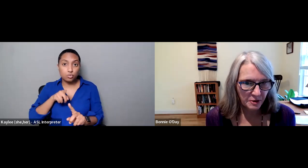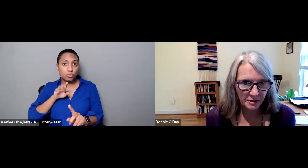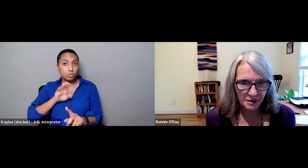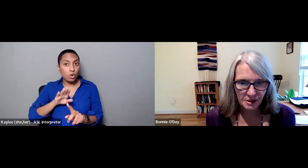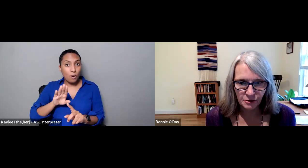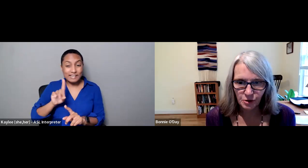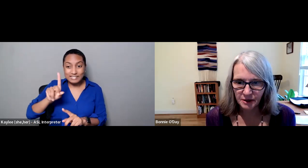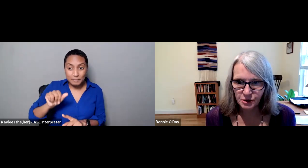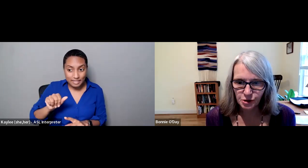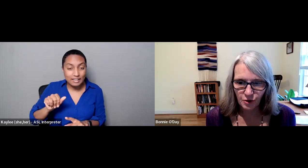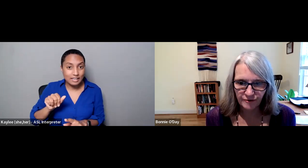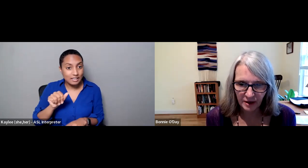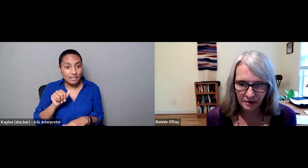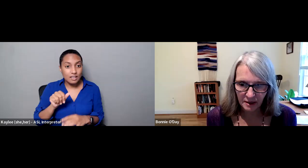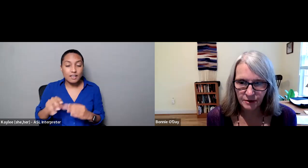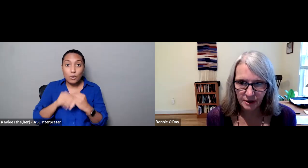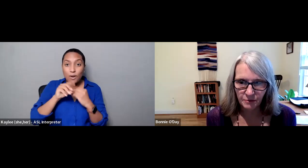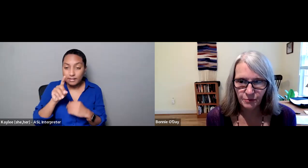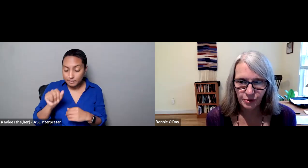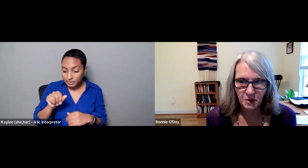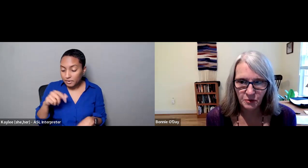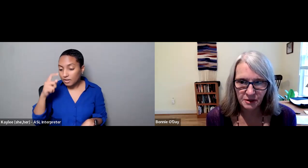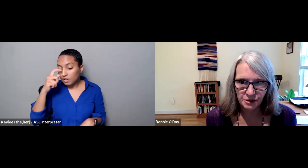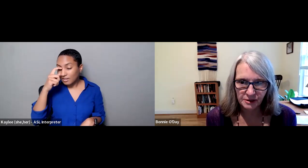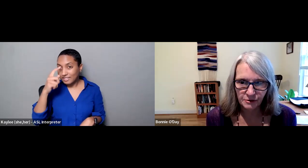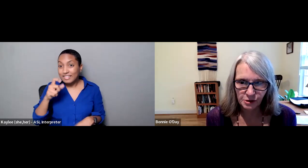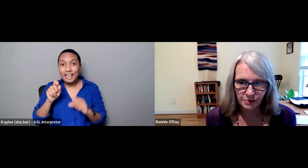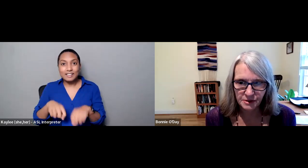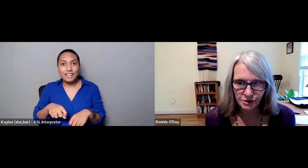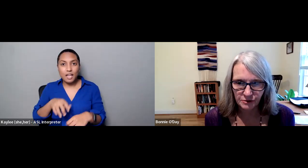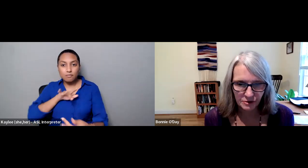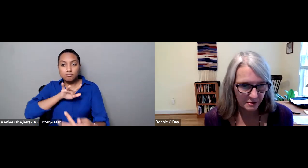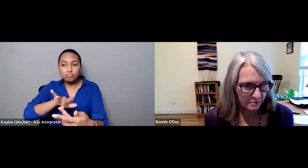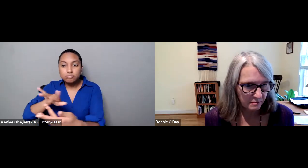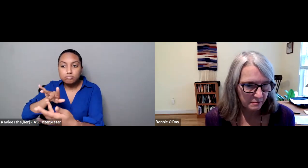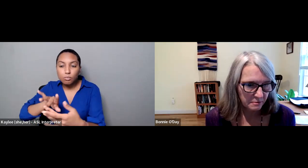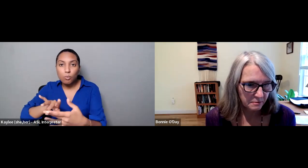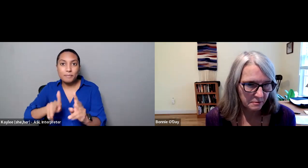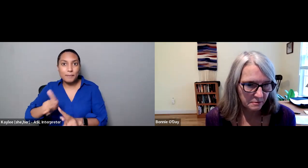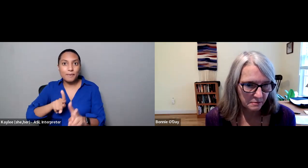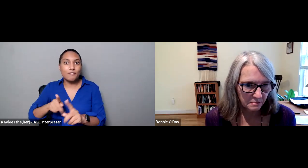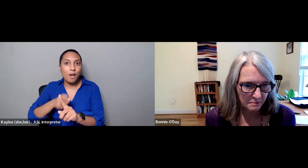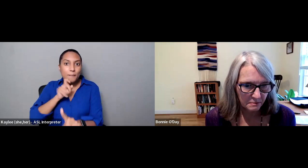the communities that you're trying to serve and then promote into leadership positions.